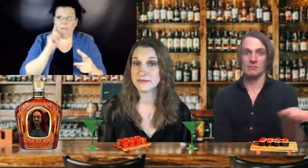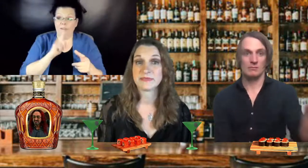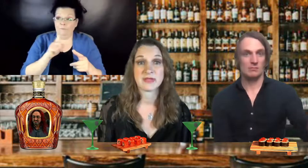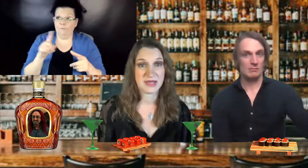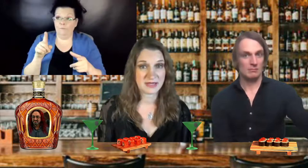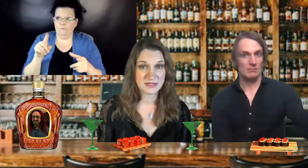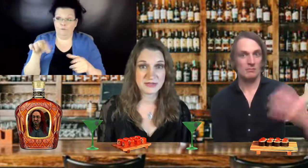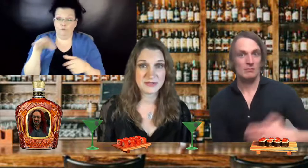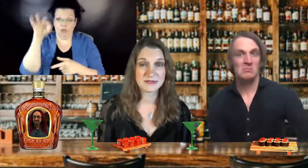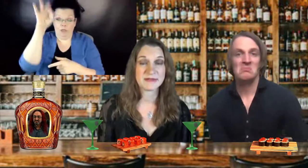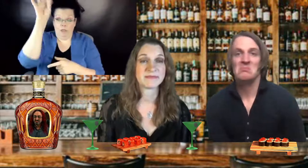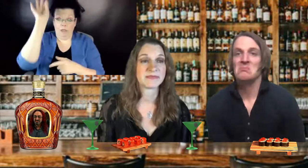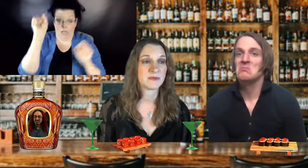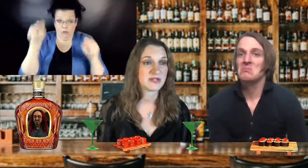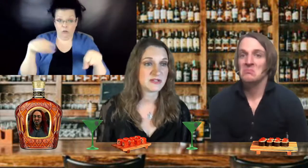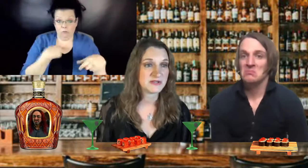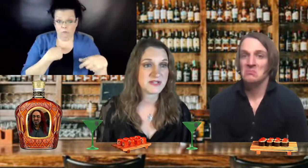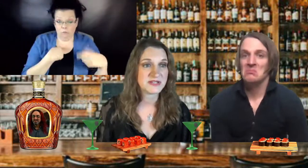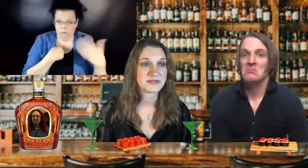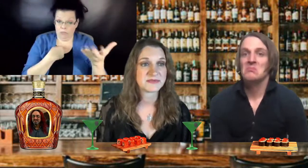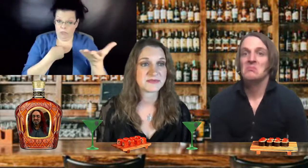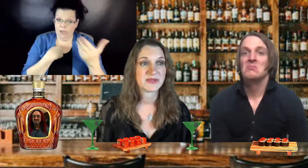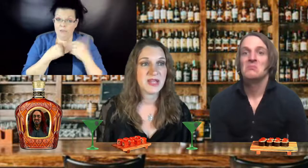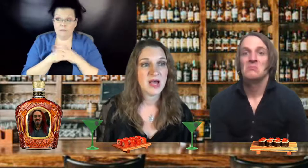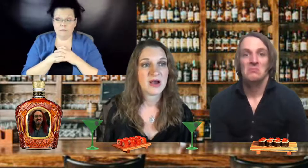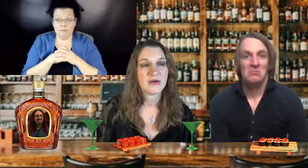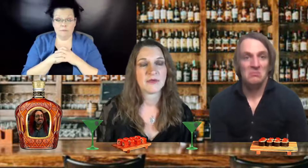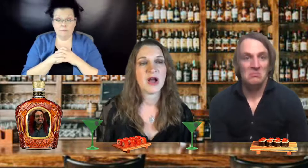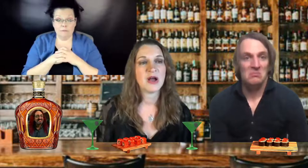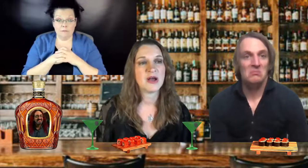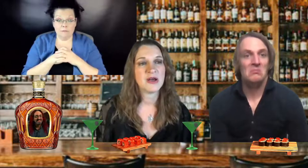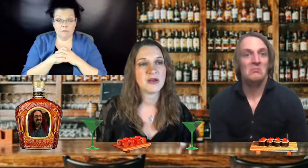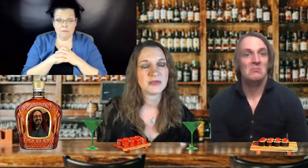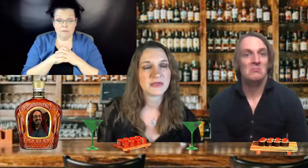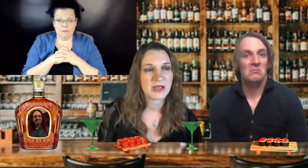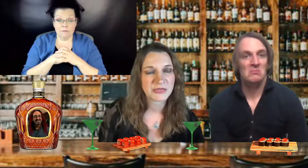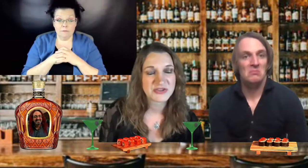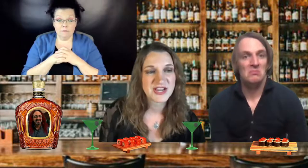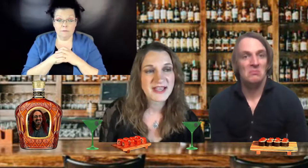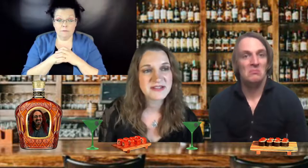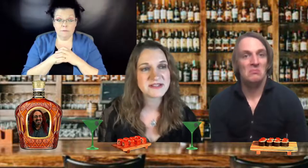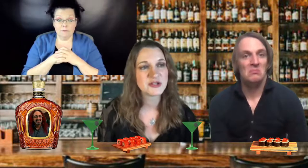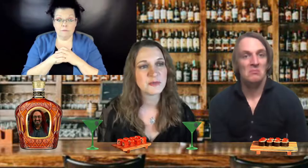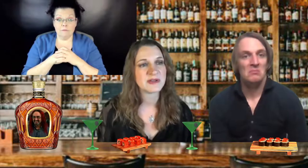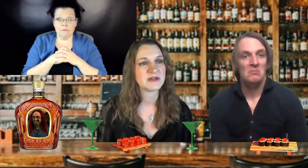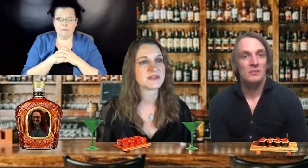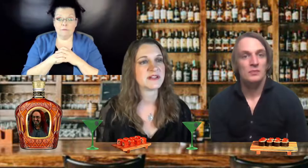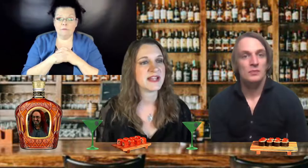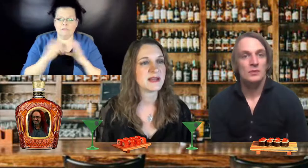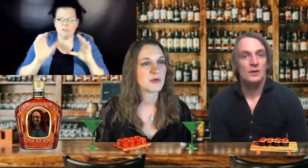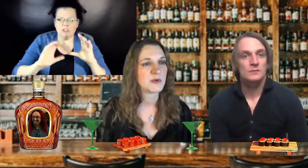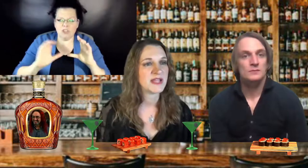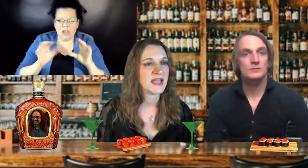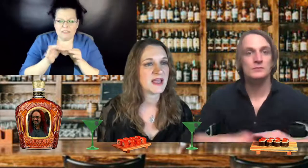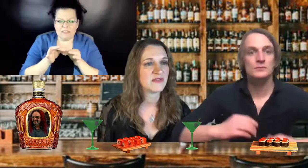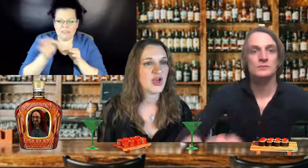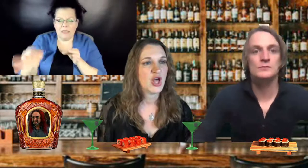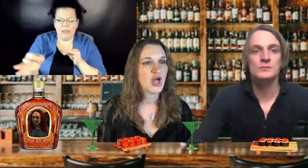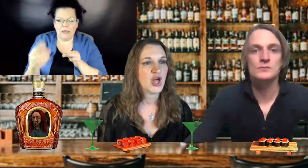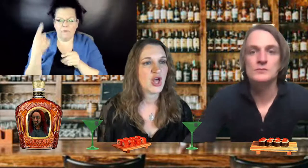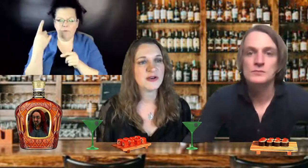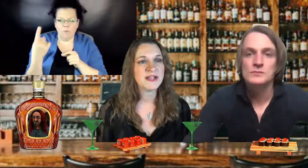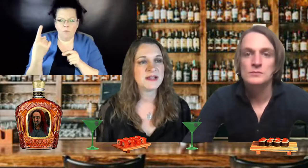Yes. Wow. I could do it. We could do this. Yes. The chat is a little bit delayed, but we